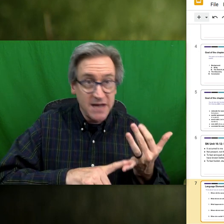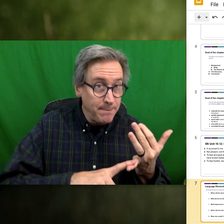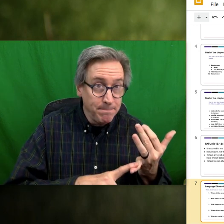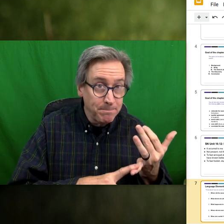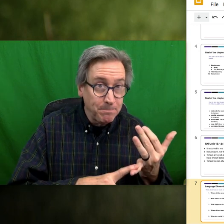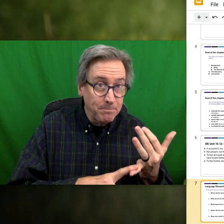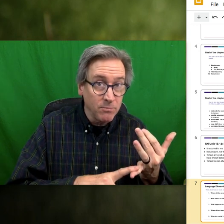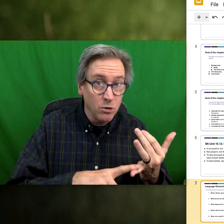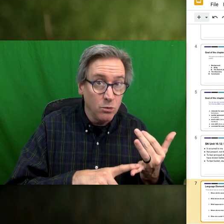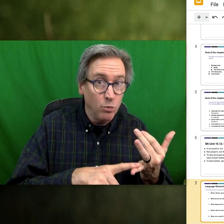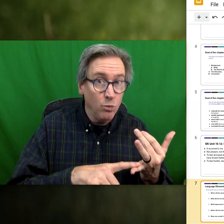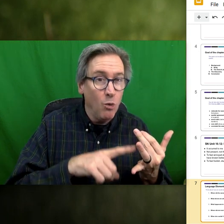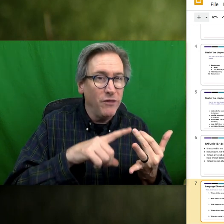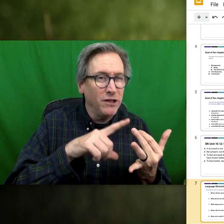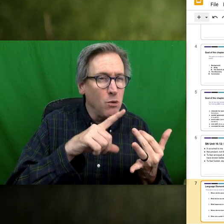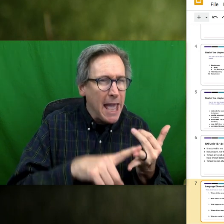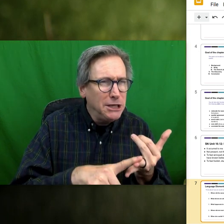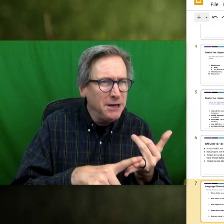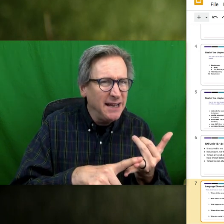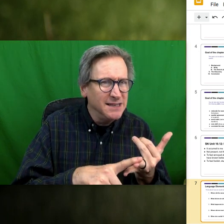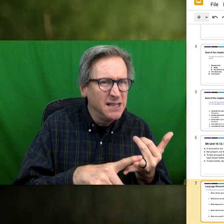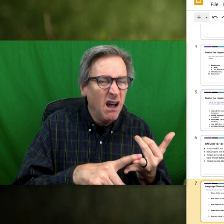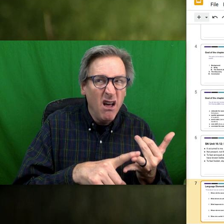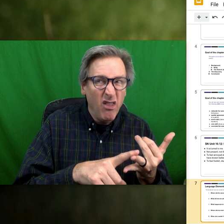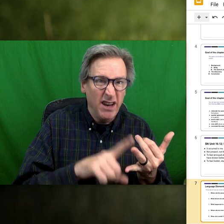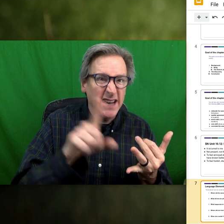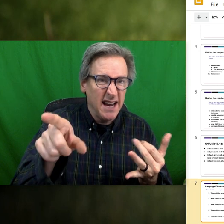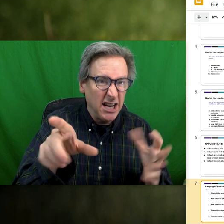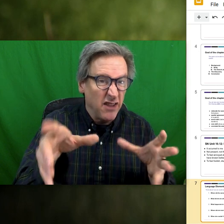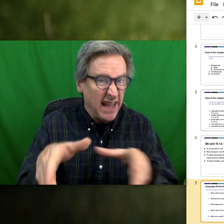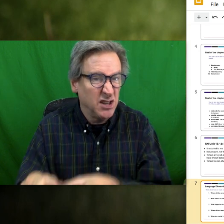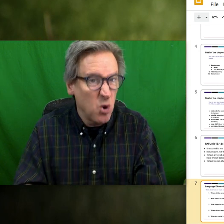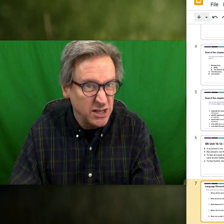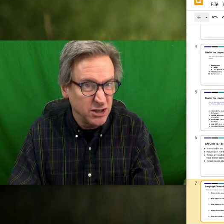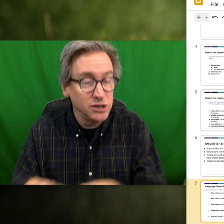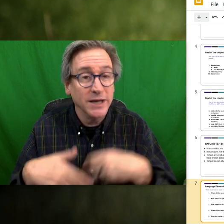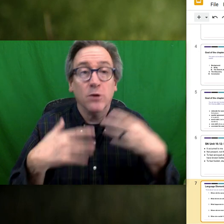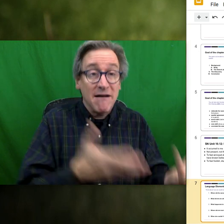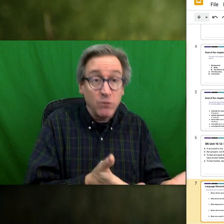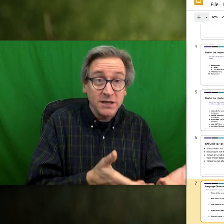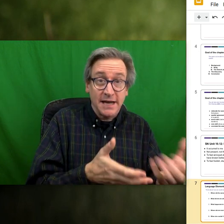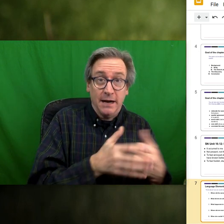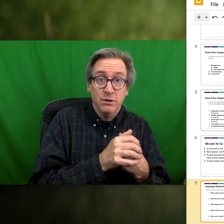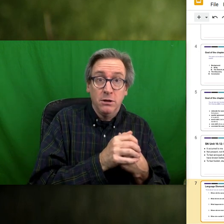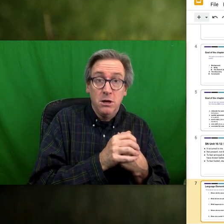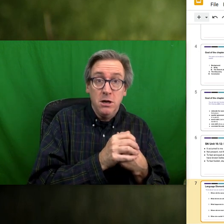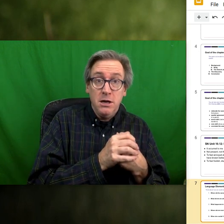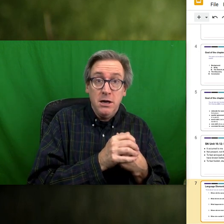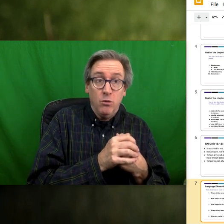We don't have time. The location is the destination. That's the question. So we don't have one to set